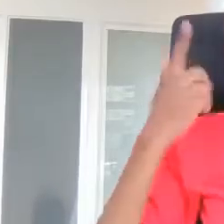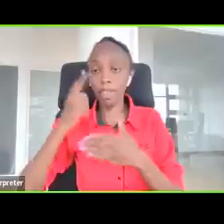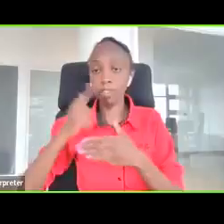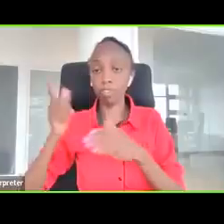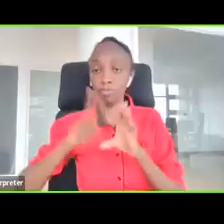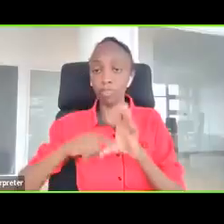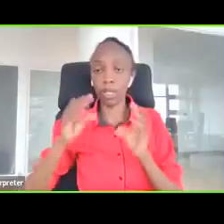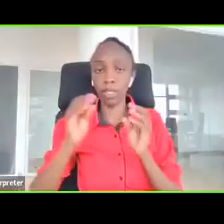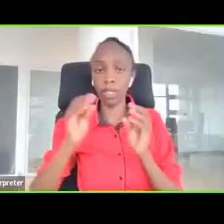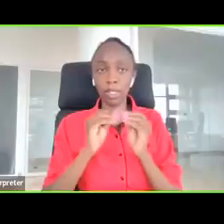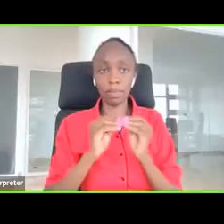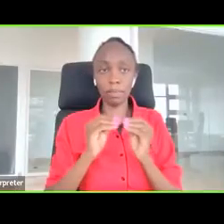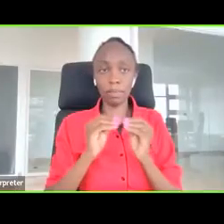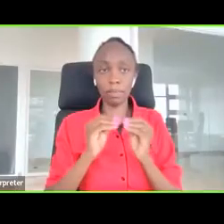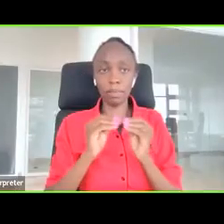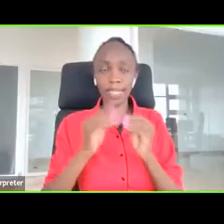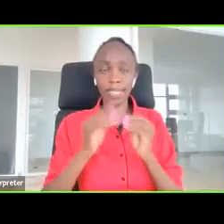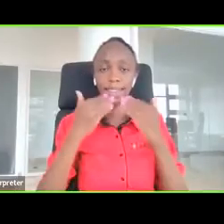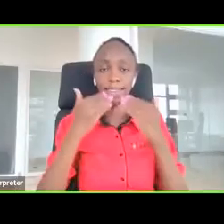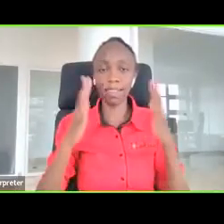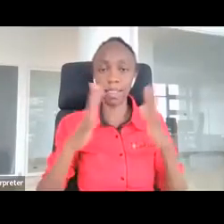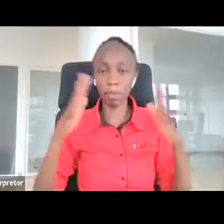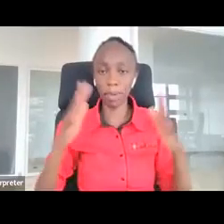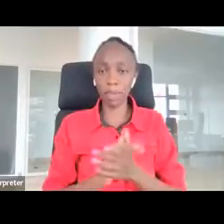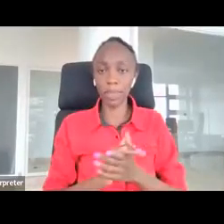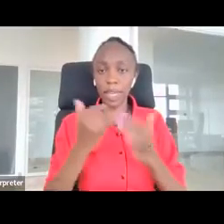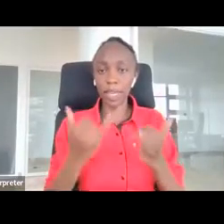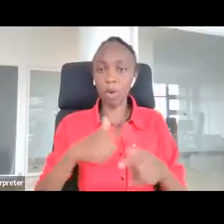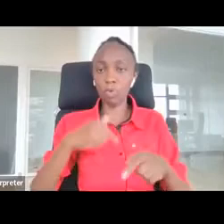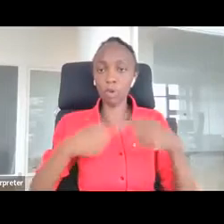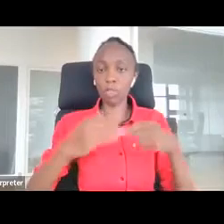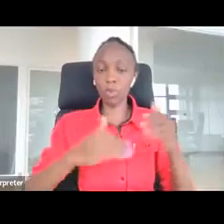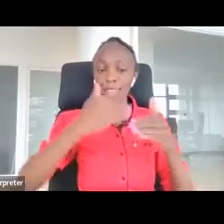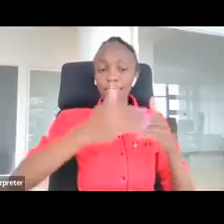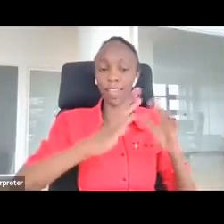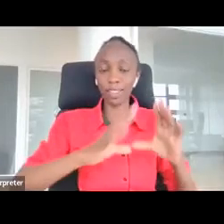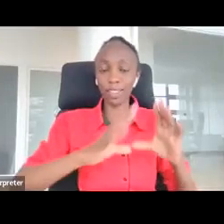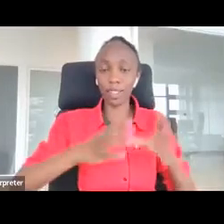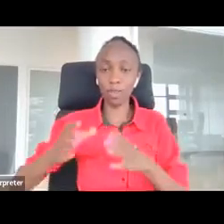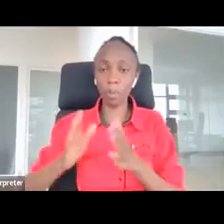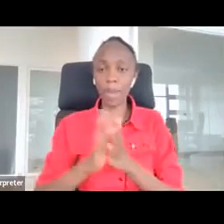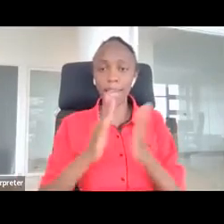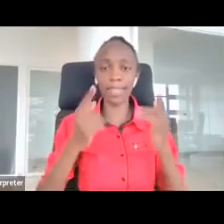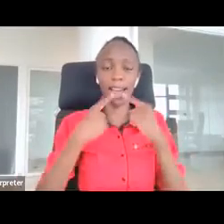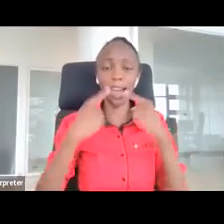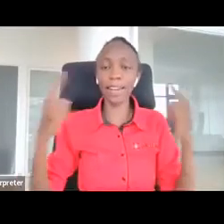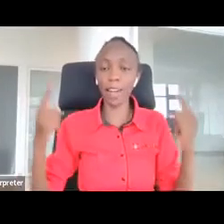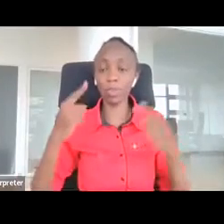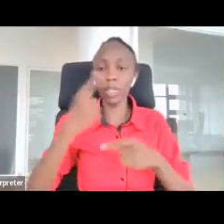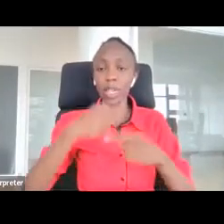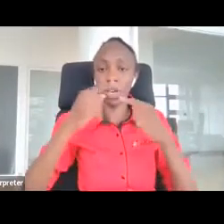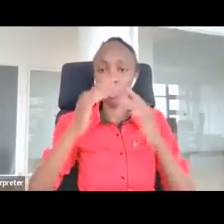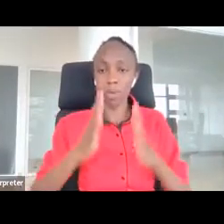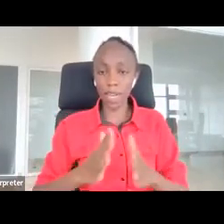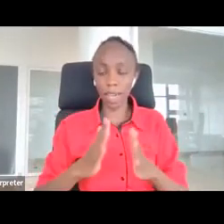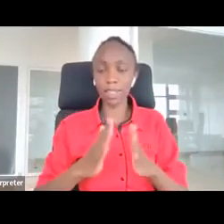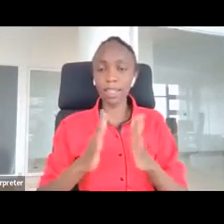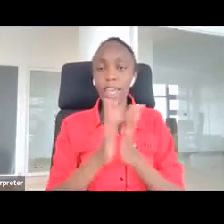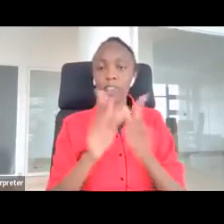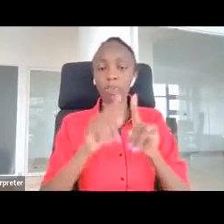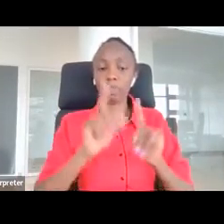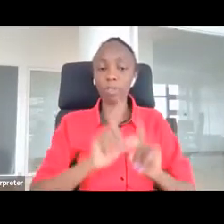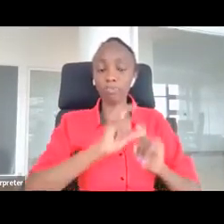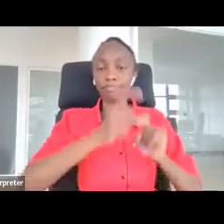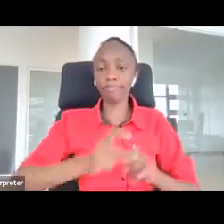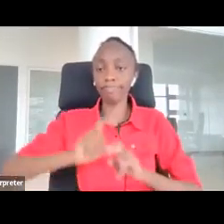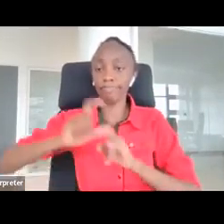much. And now we'd like to move on to the next category and announce our winners and award more of our learners.